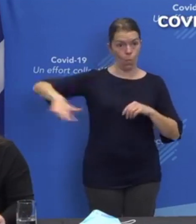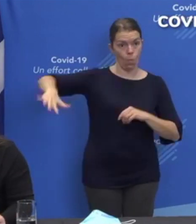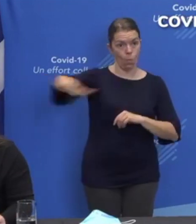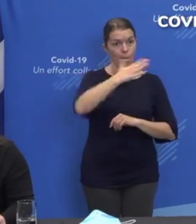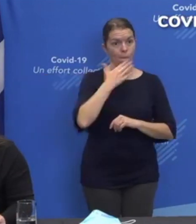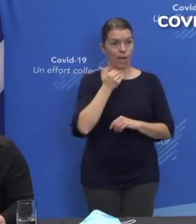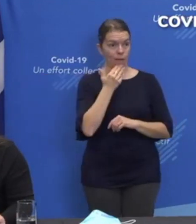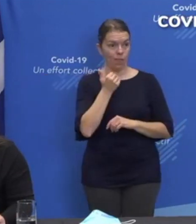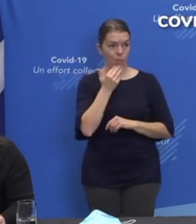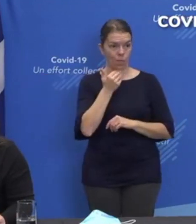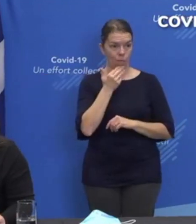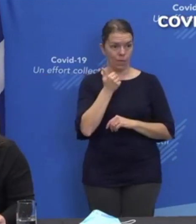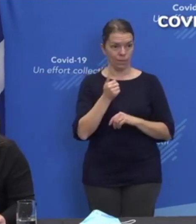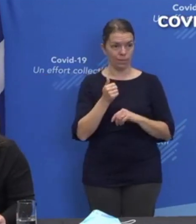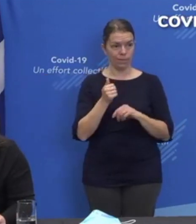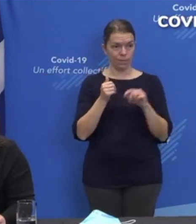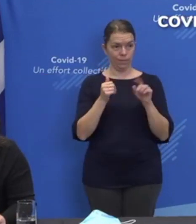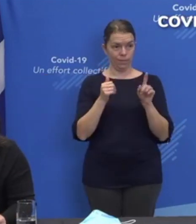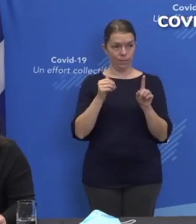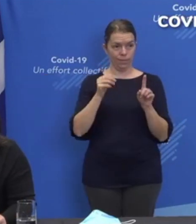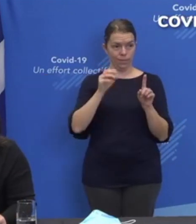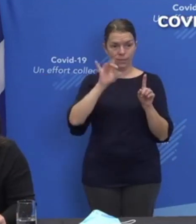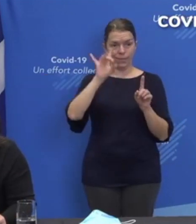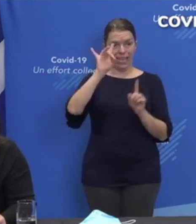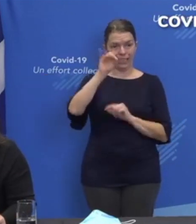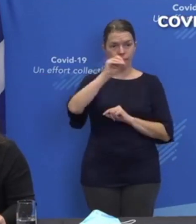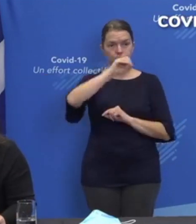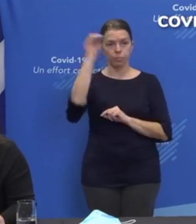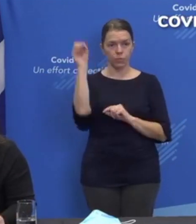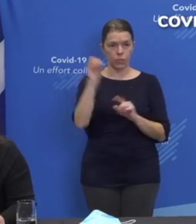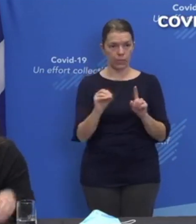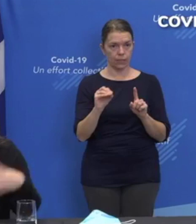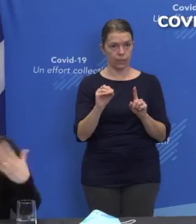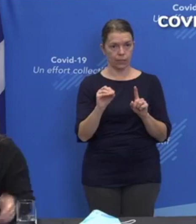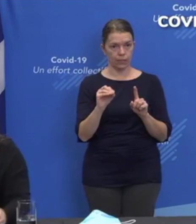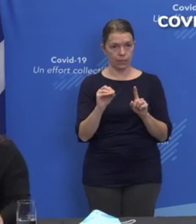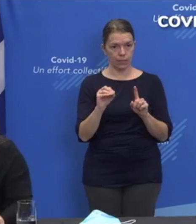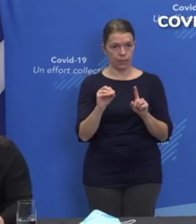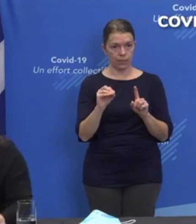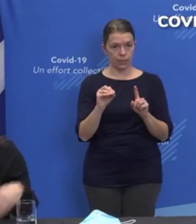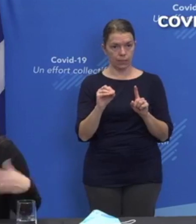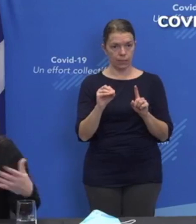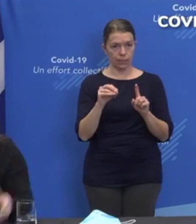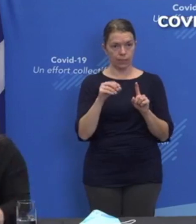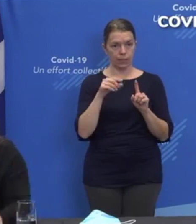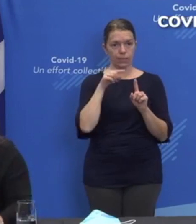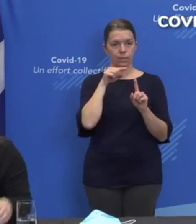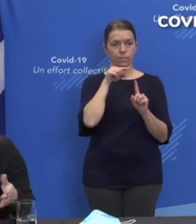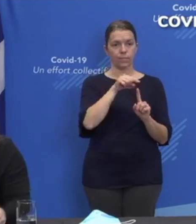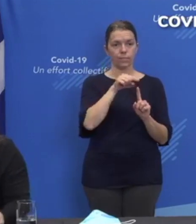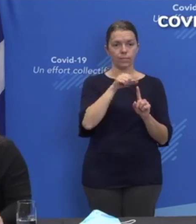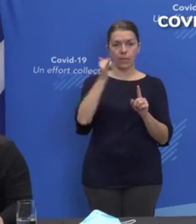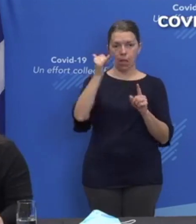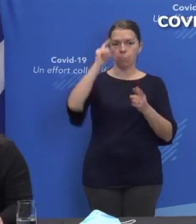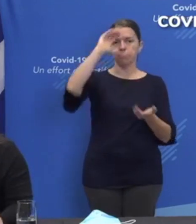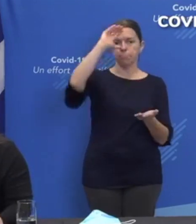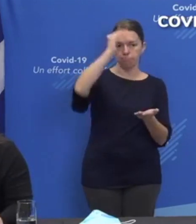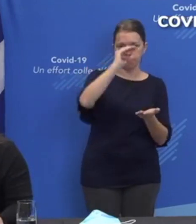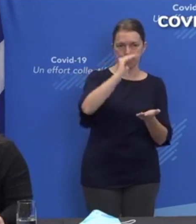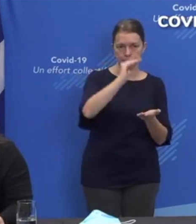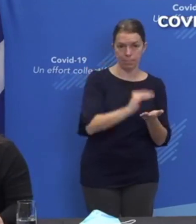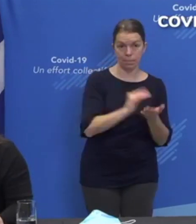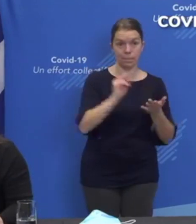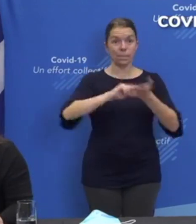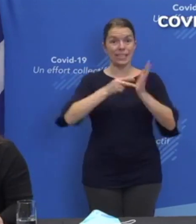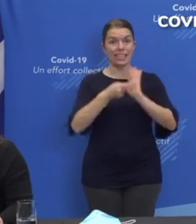than 14%. So we're seeing this shift. Saying that the virus is attaining our